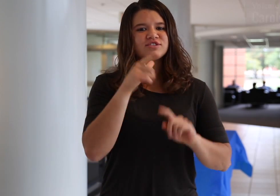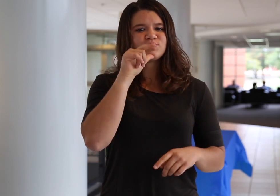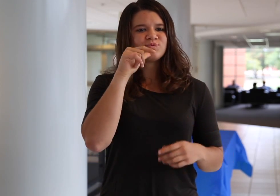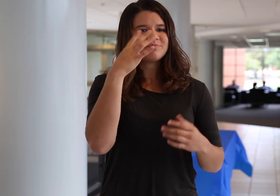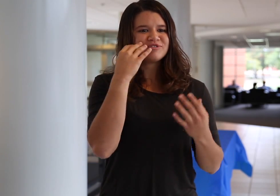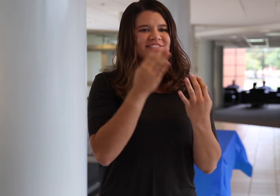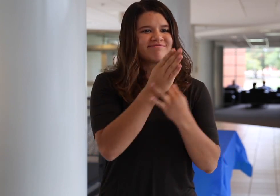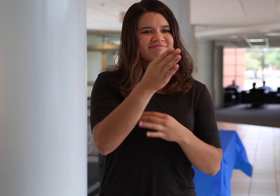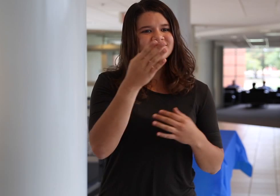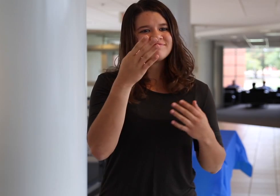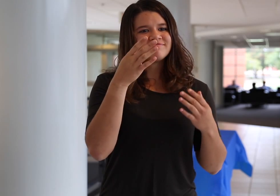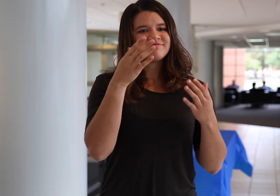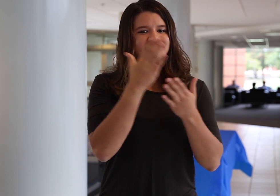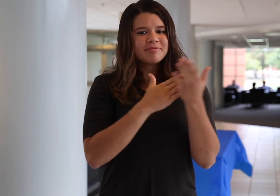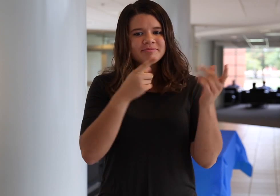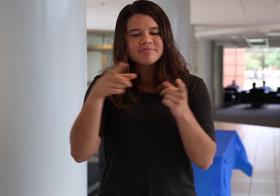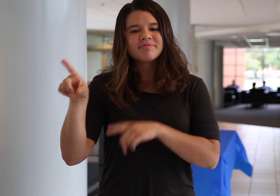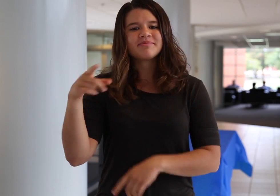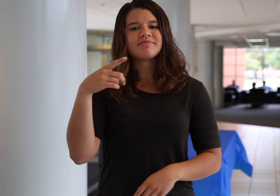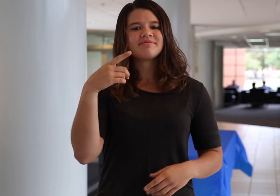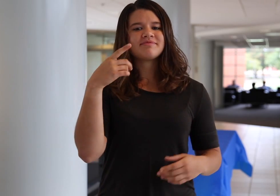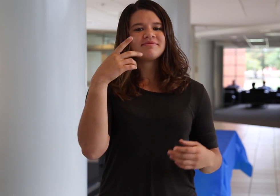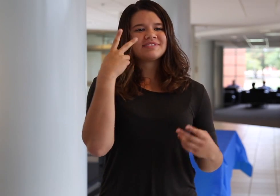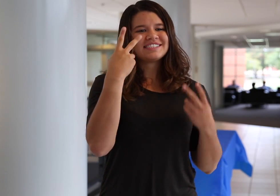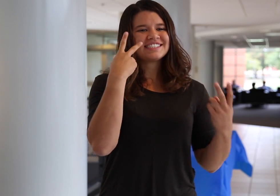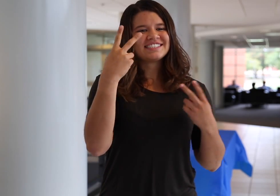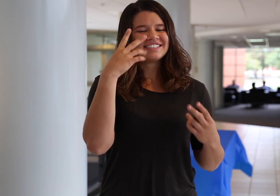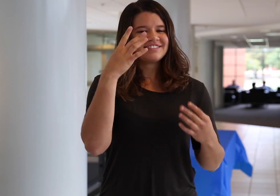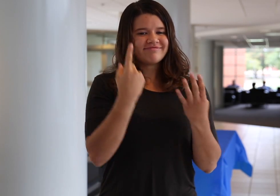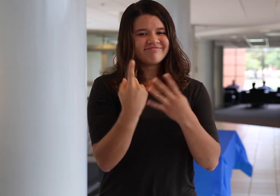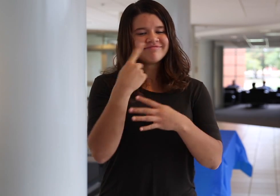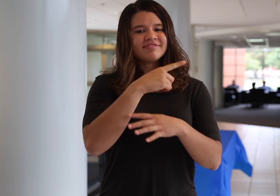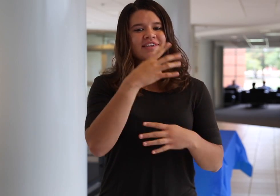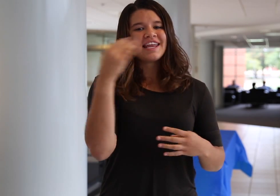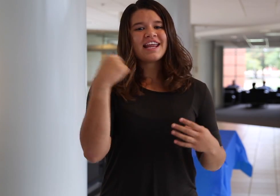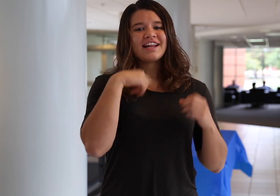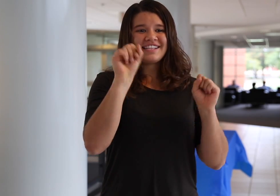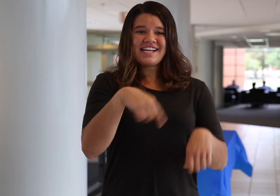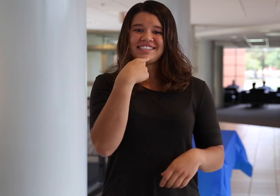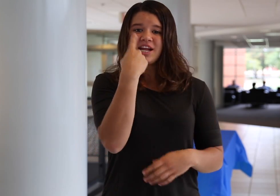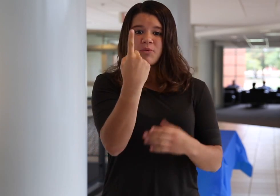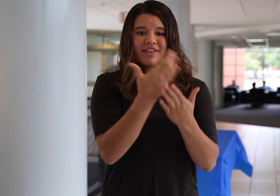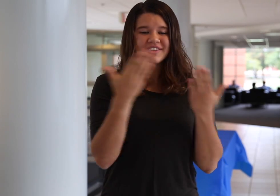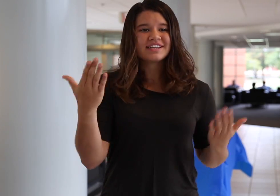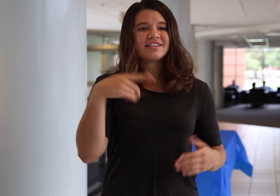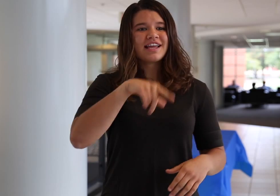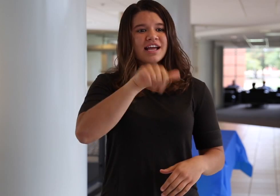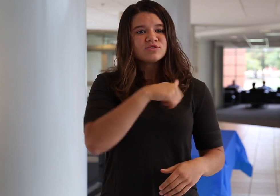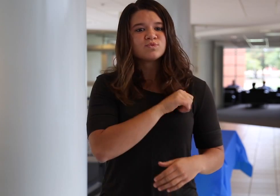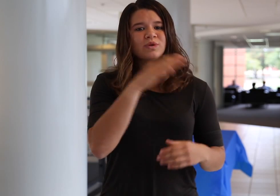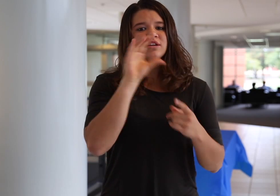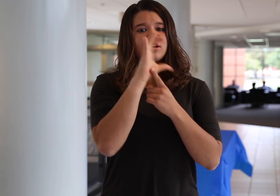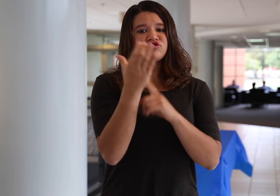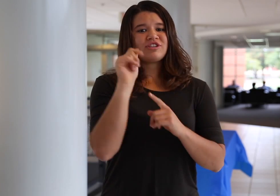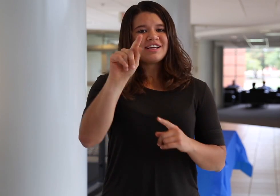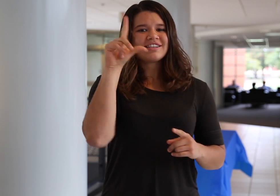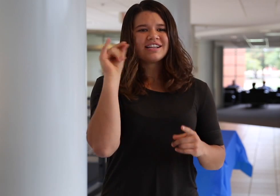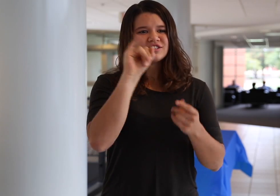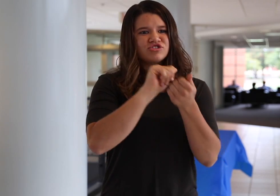and I developed a lot of friendships. Some folks had been through some experiences and I've seen a lot over my time here and one thing I can say is